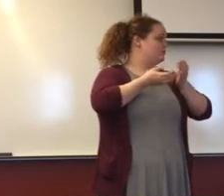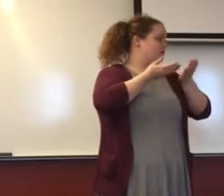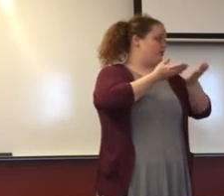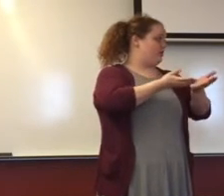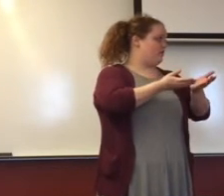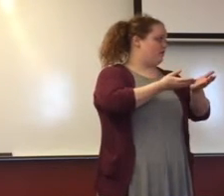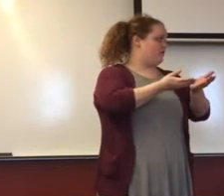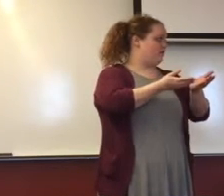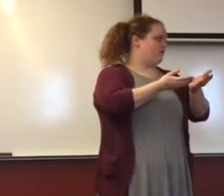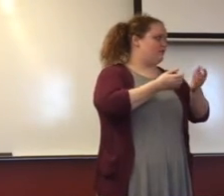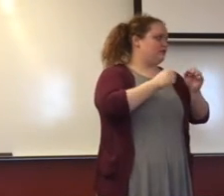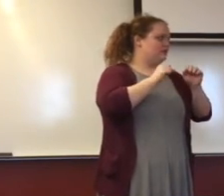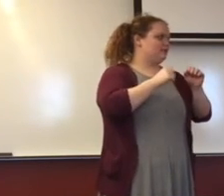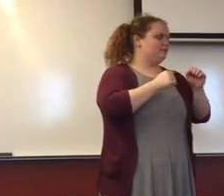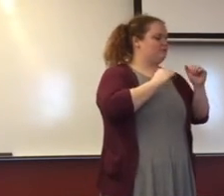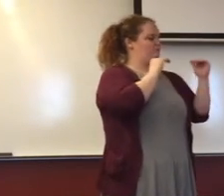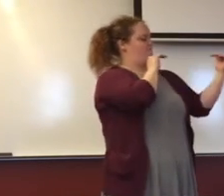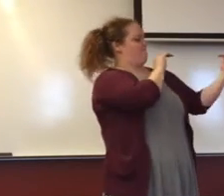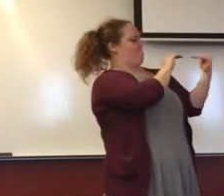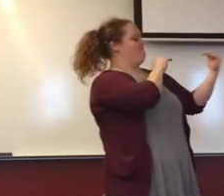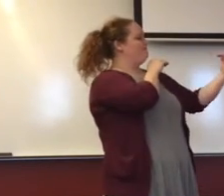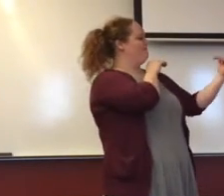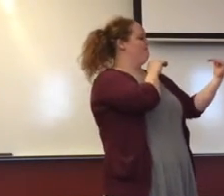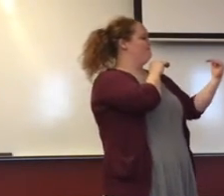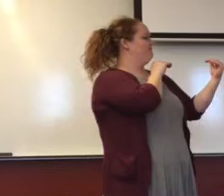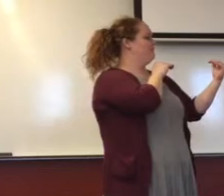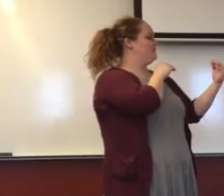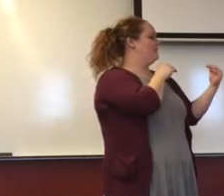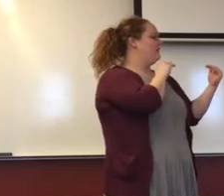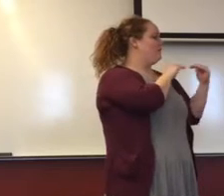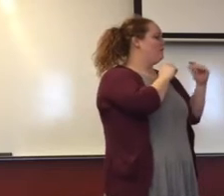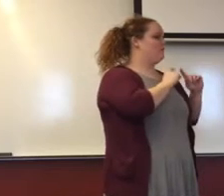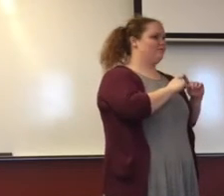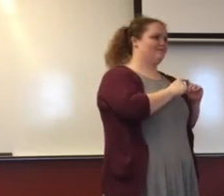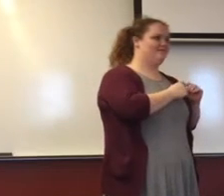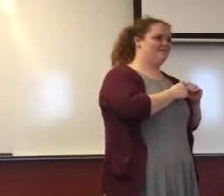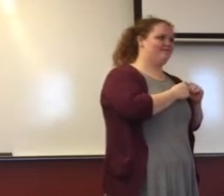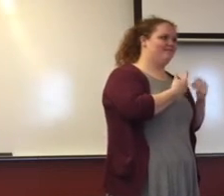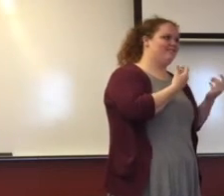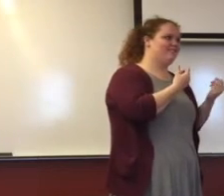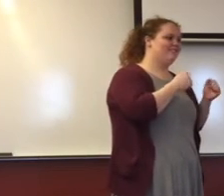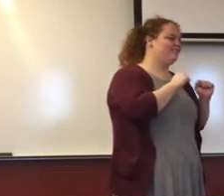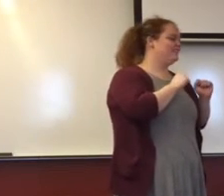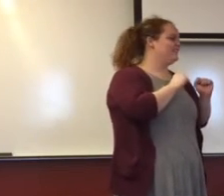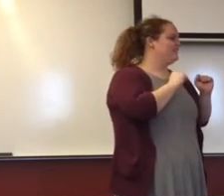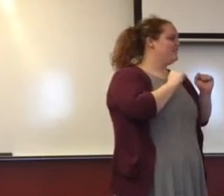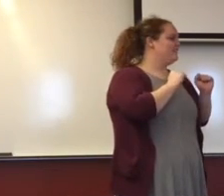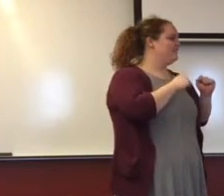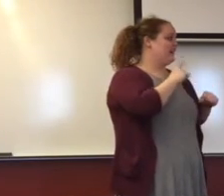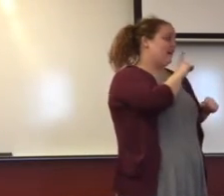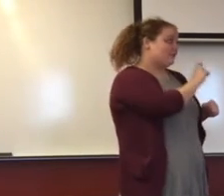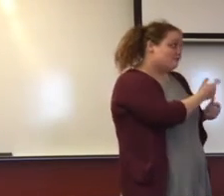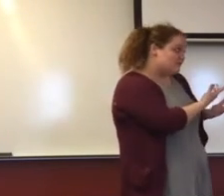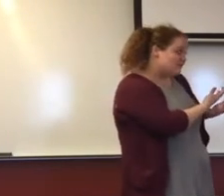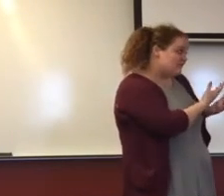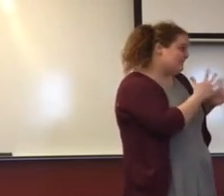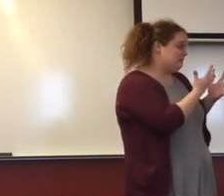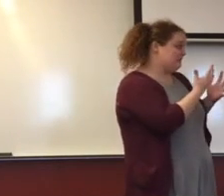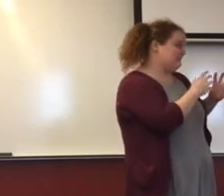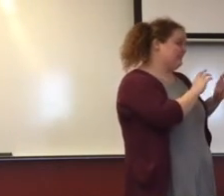questions or no? Like, Are we peers? right. That has to be the weirdest feeling in the world.